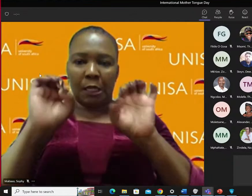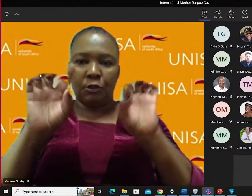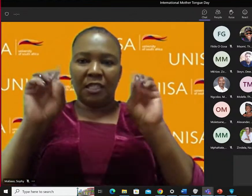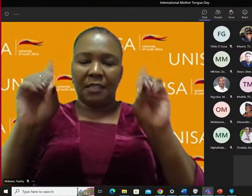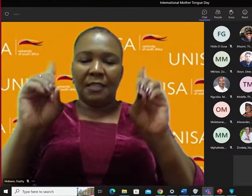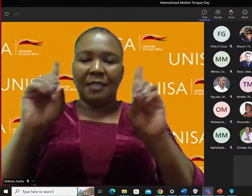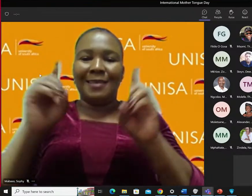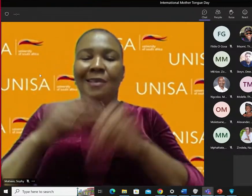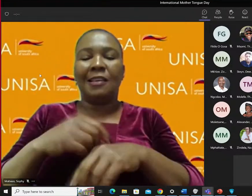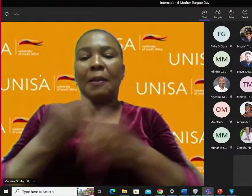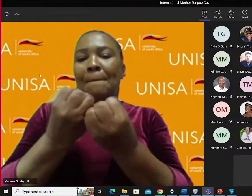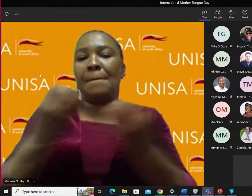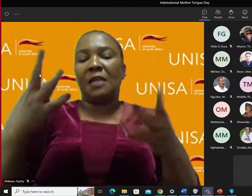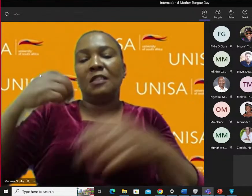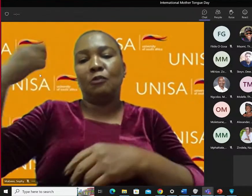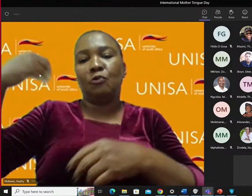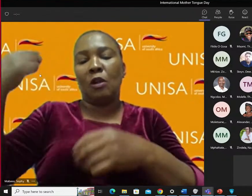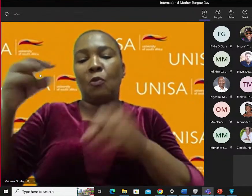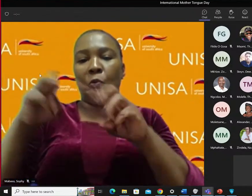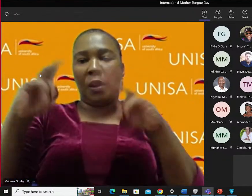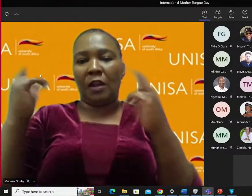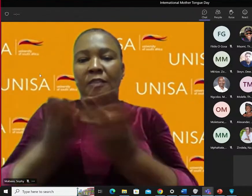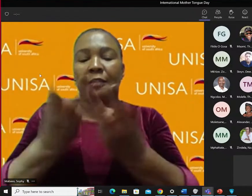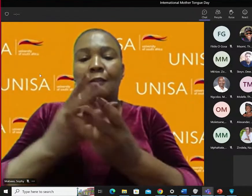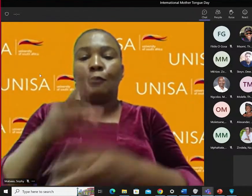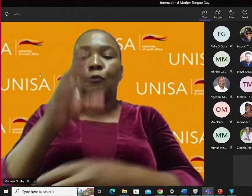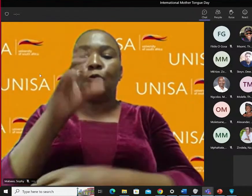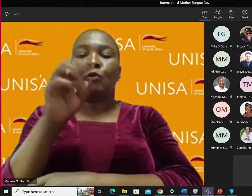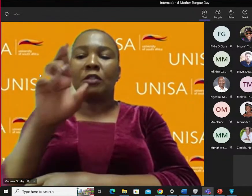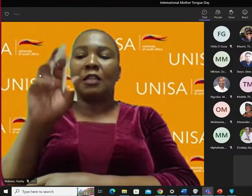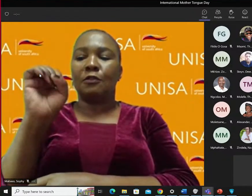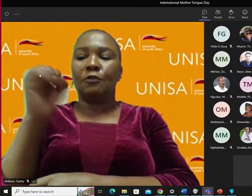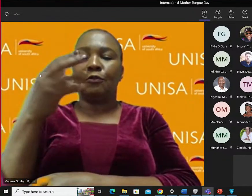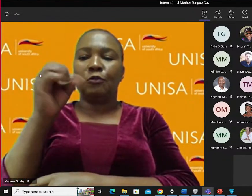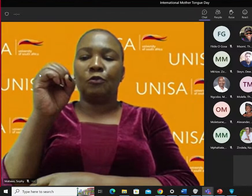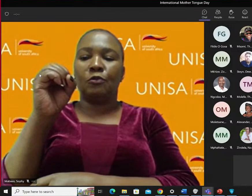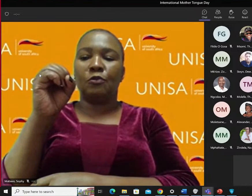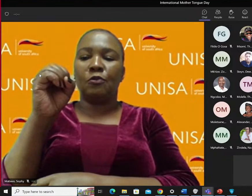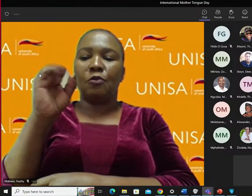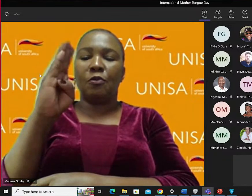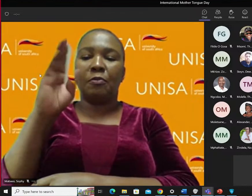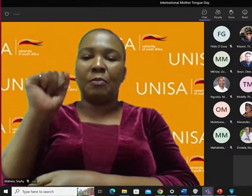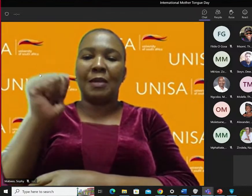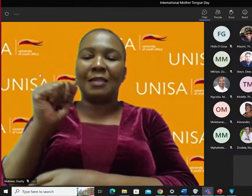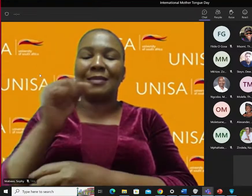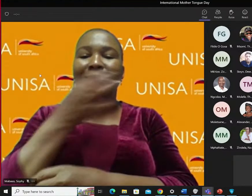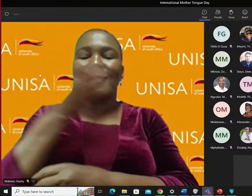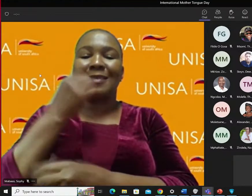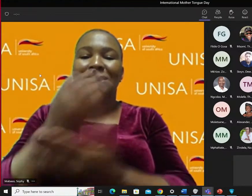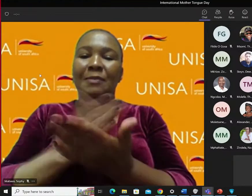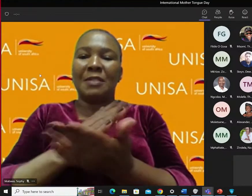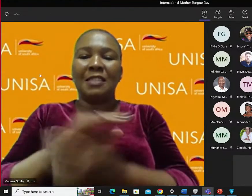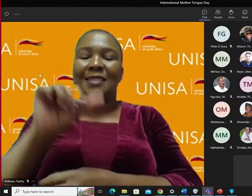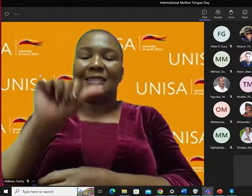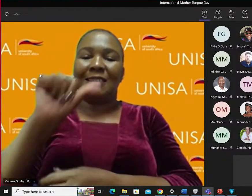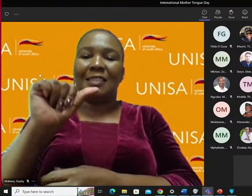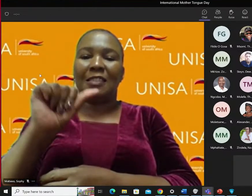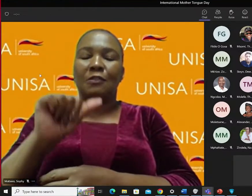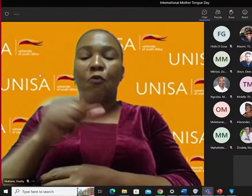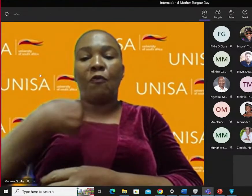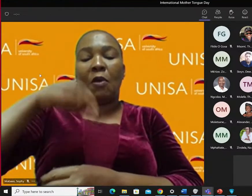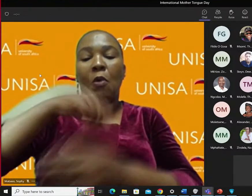a multilingual world. Dr. Shoba just mentioned that Section 6, subsection 1 of our